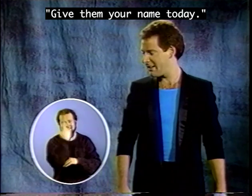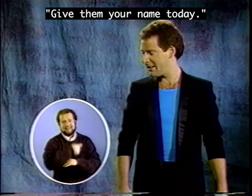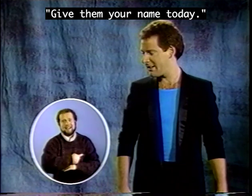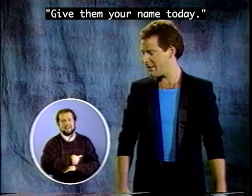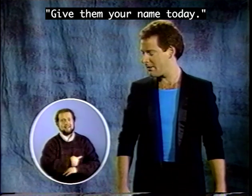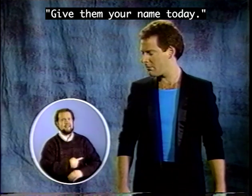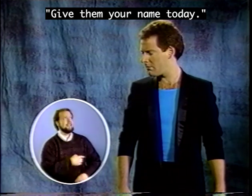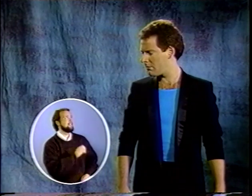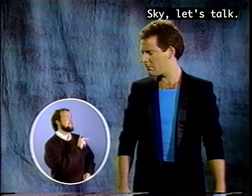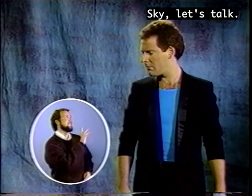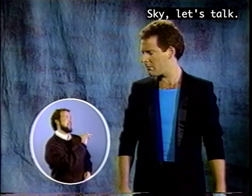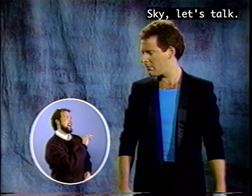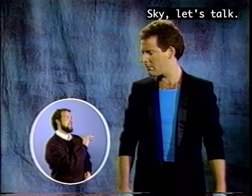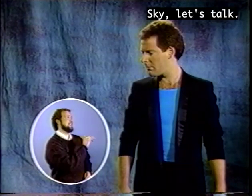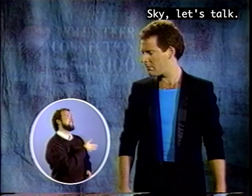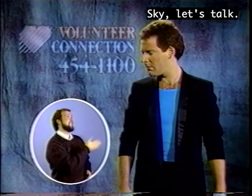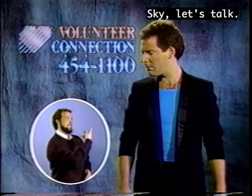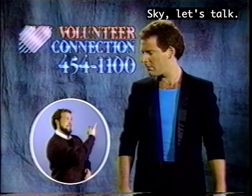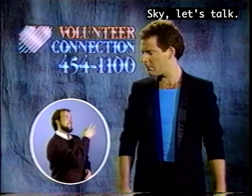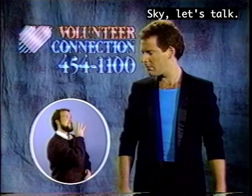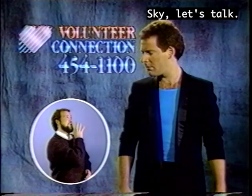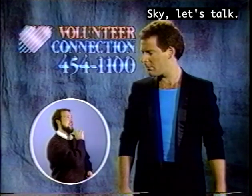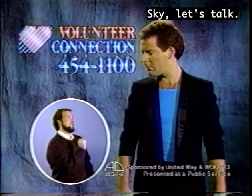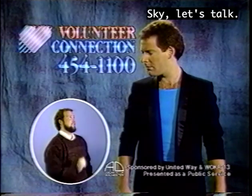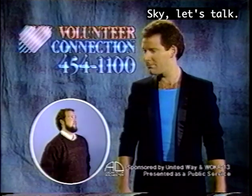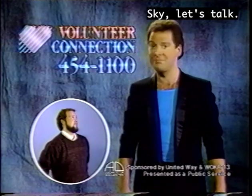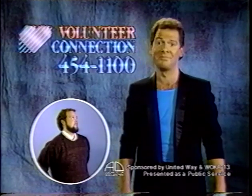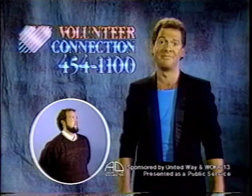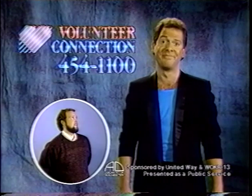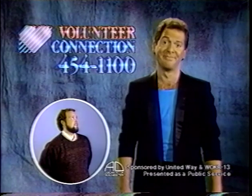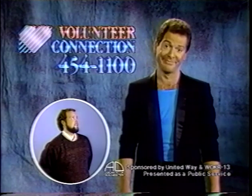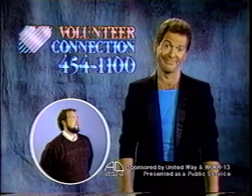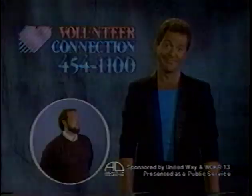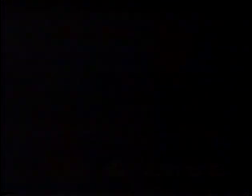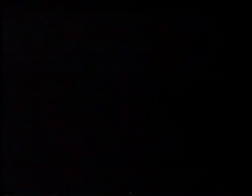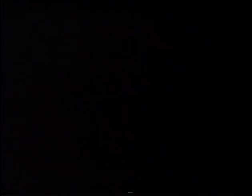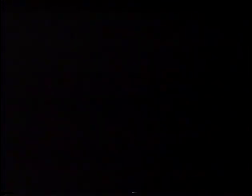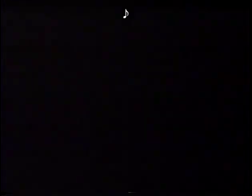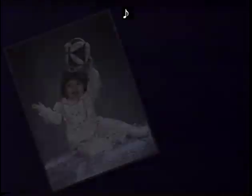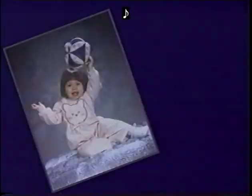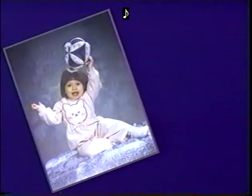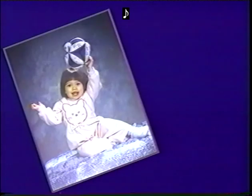name today. Sky, let's talk.